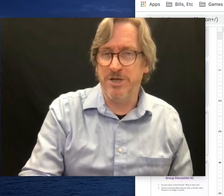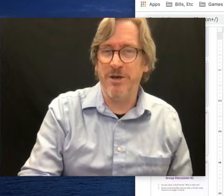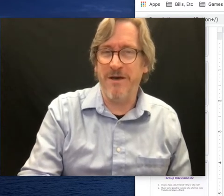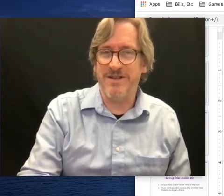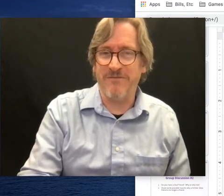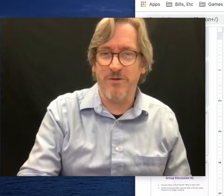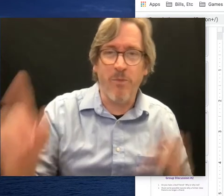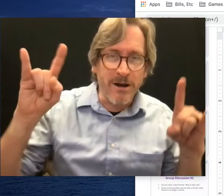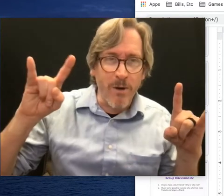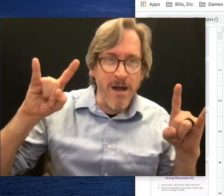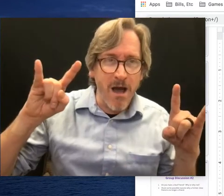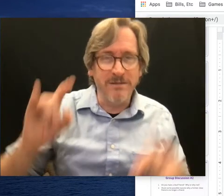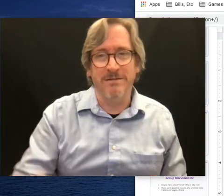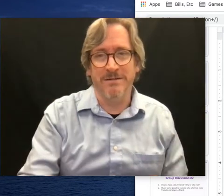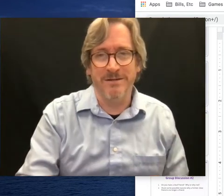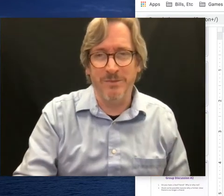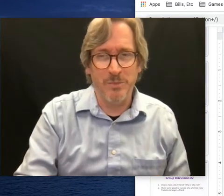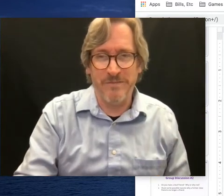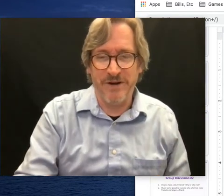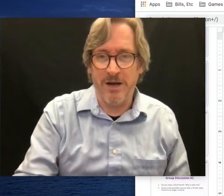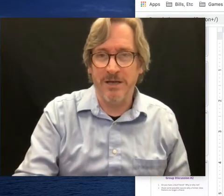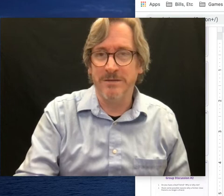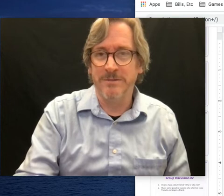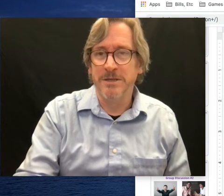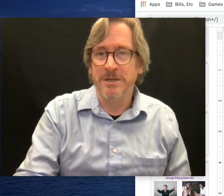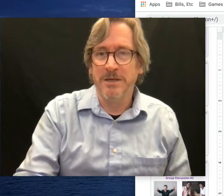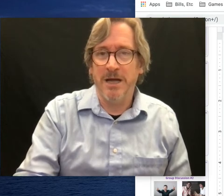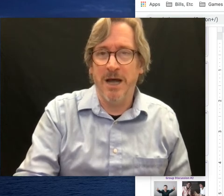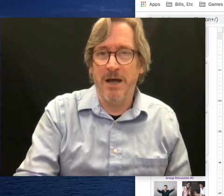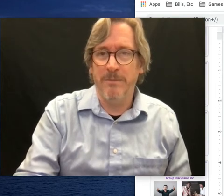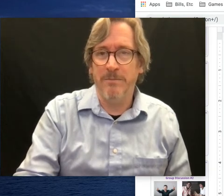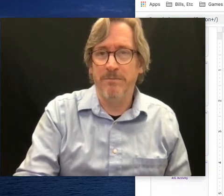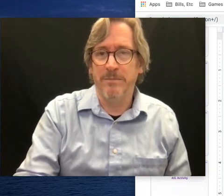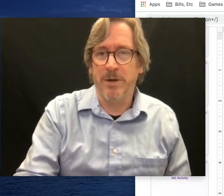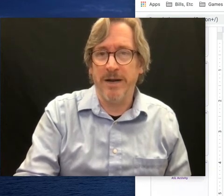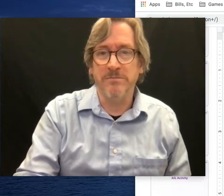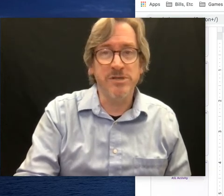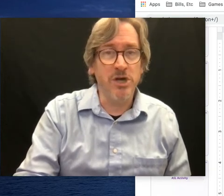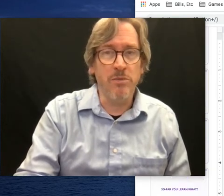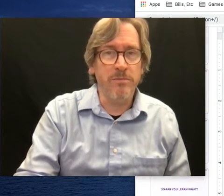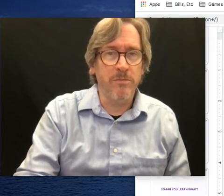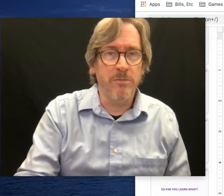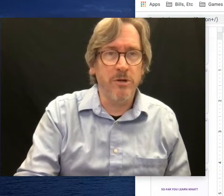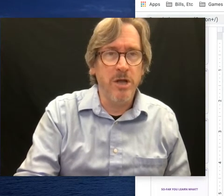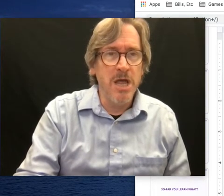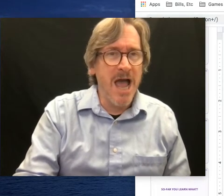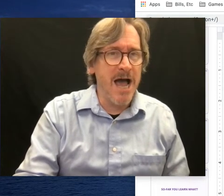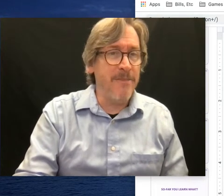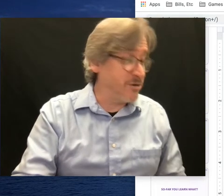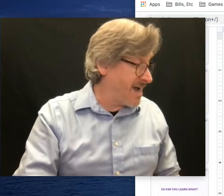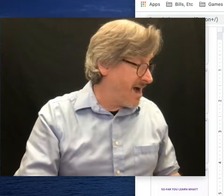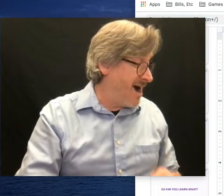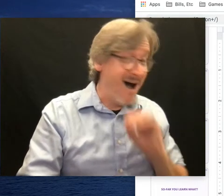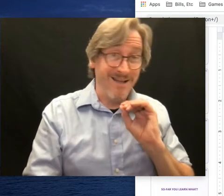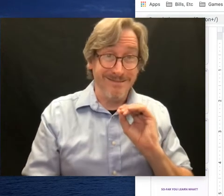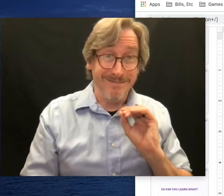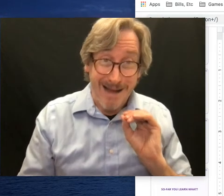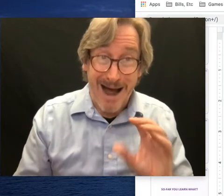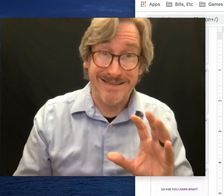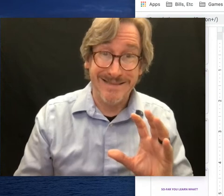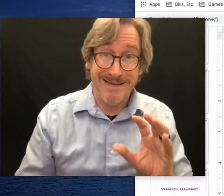do you have a deaf friend? Why or why not? Very odd. All right. So there's